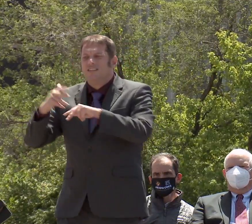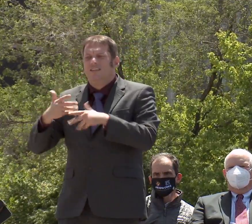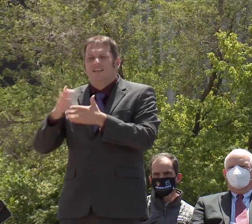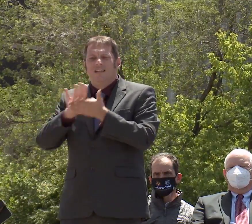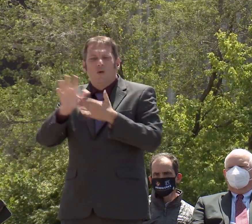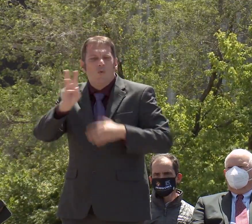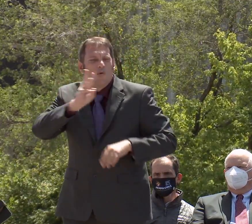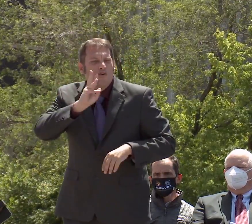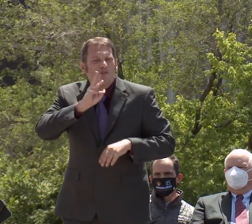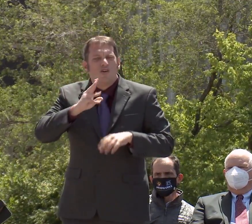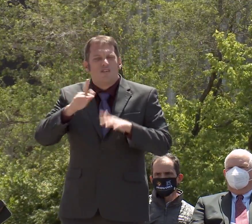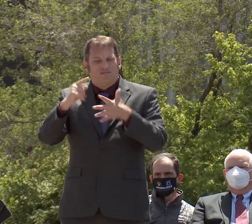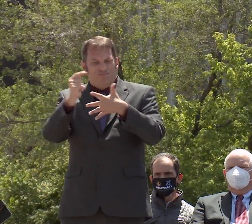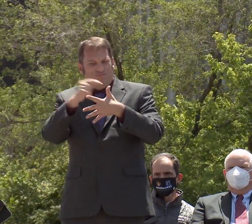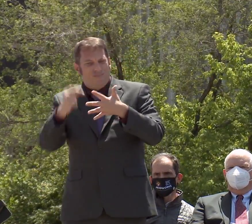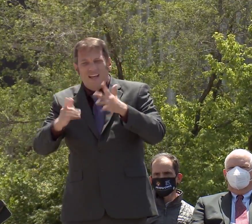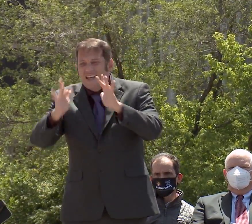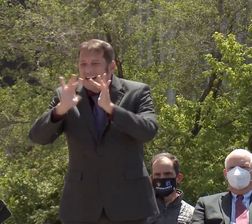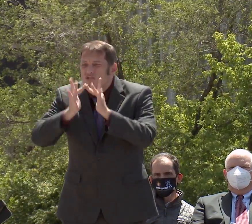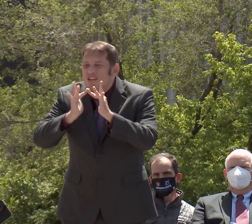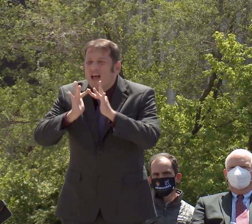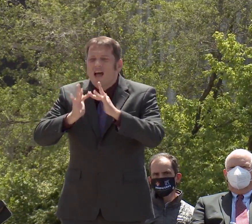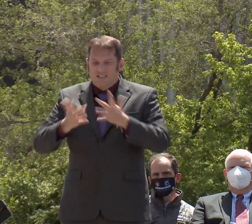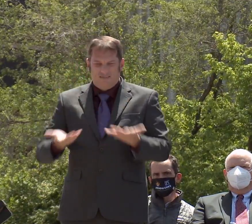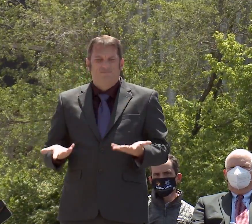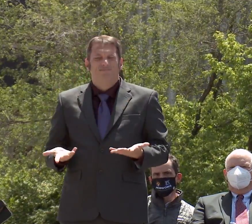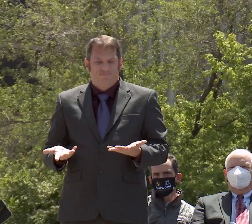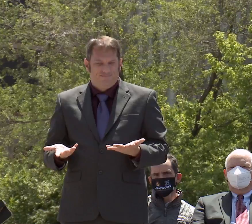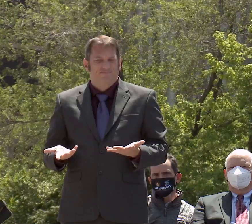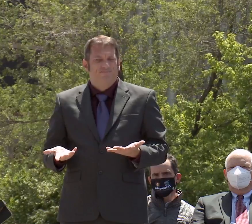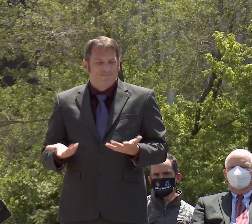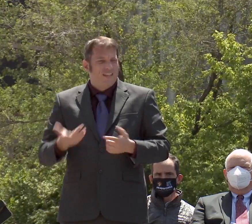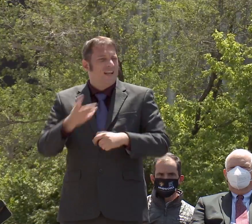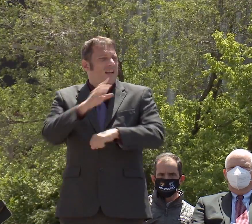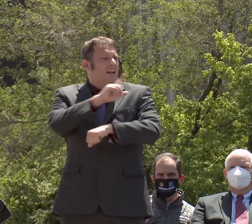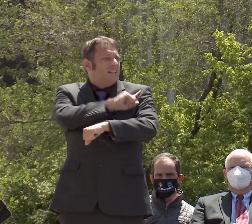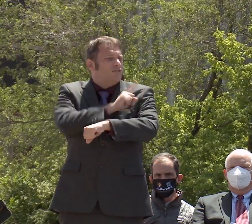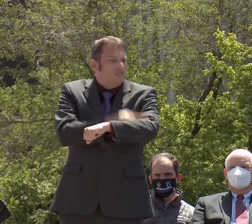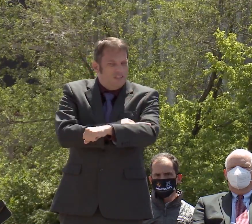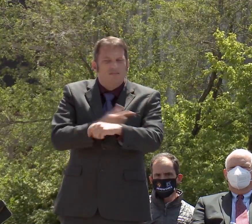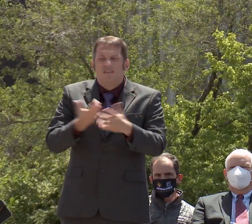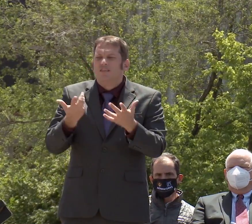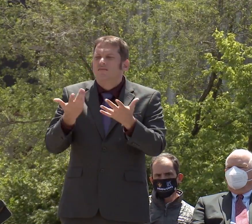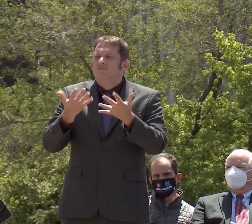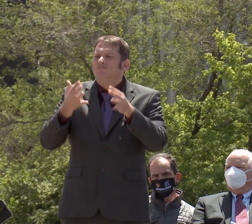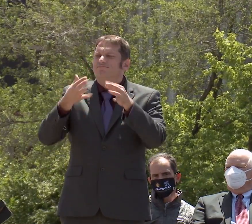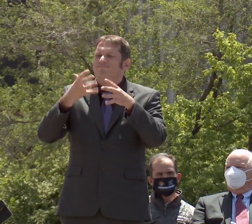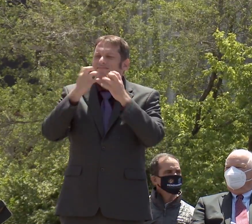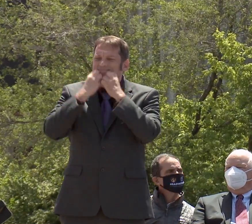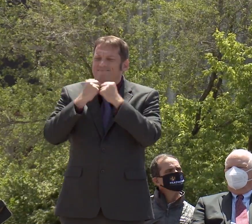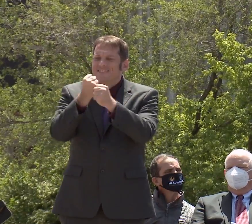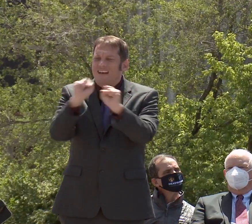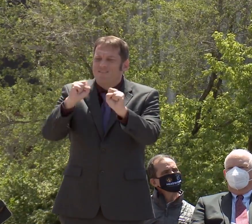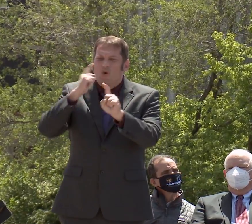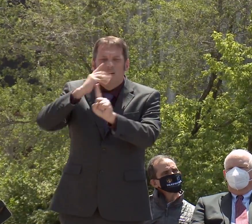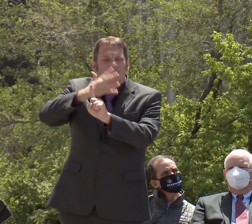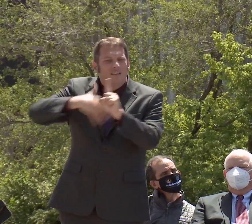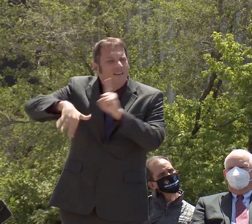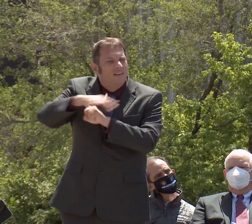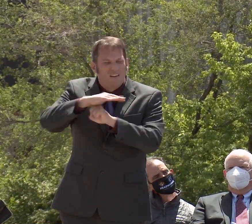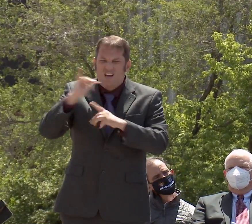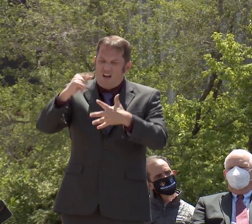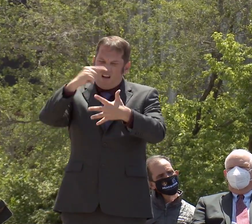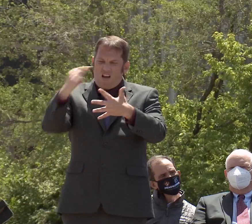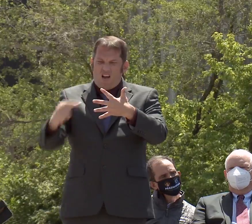the high-speed internet and clean energy. So we've got to make these investments. You have done that here,